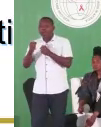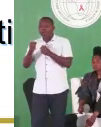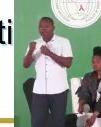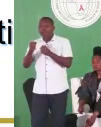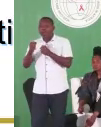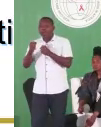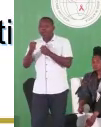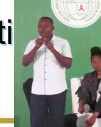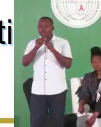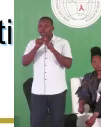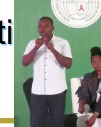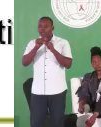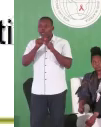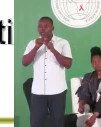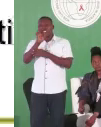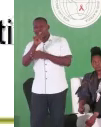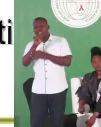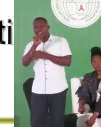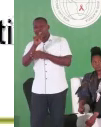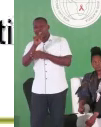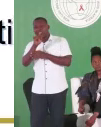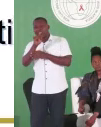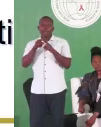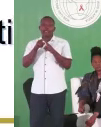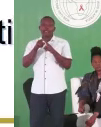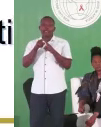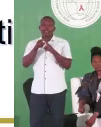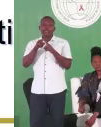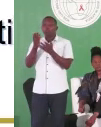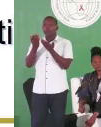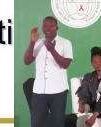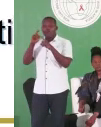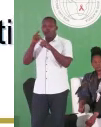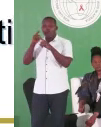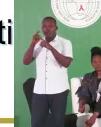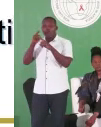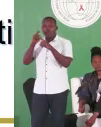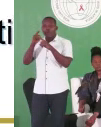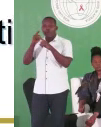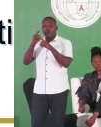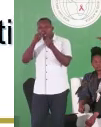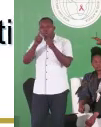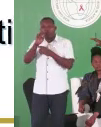elimination, we stick to 90, except for the gold when we get to